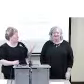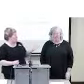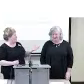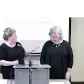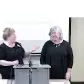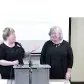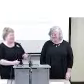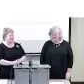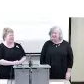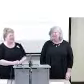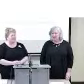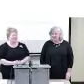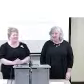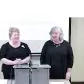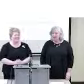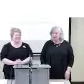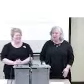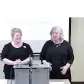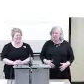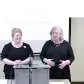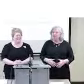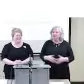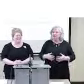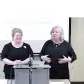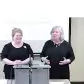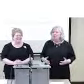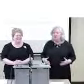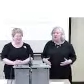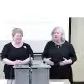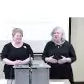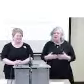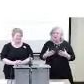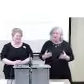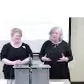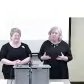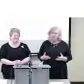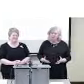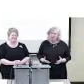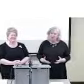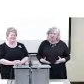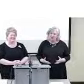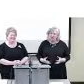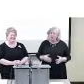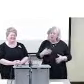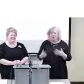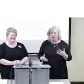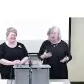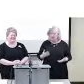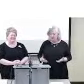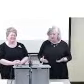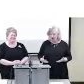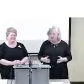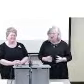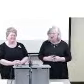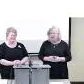this is what you're talking about finish this idea for us so you want to make sure things are in order you're going to be a better student if you know where